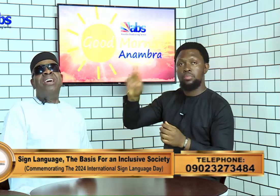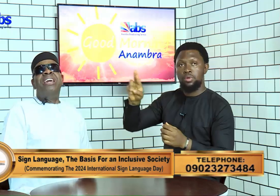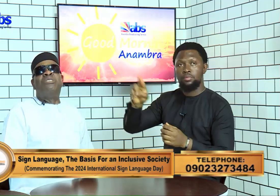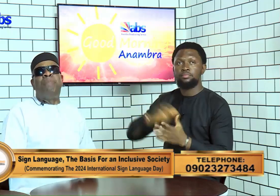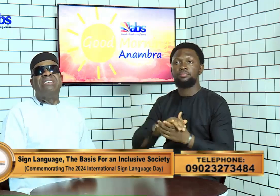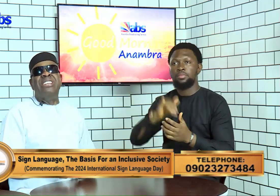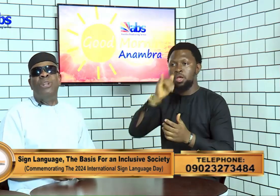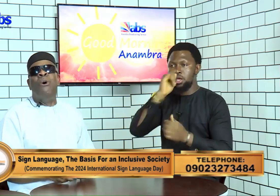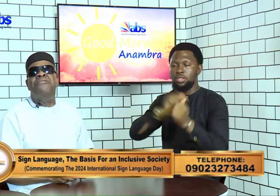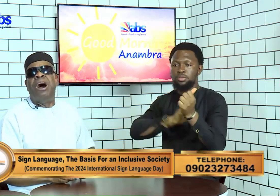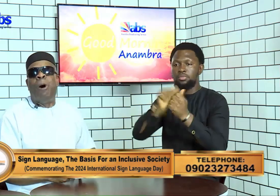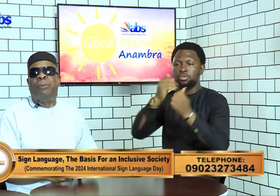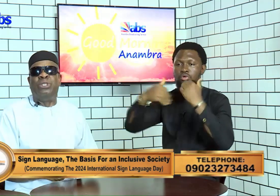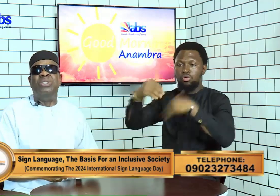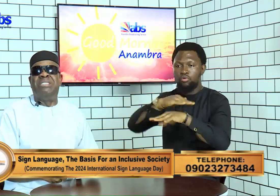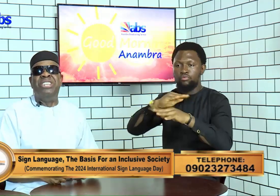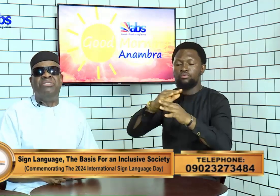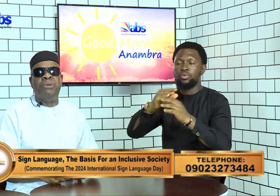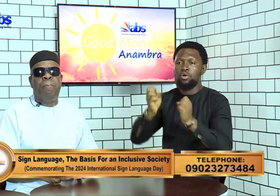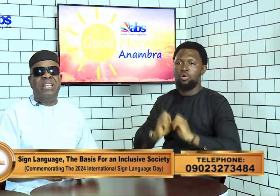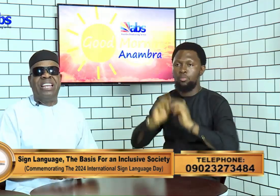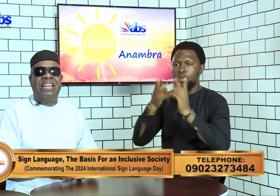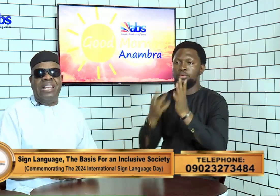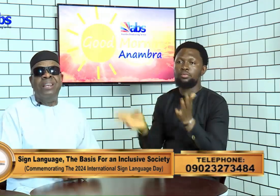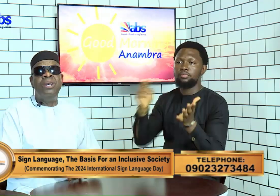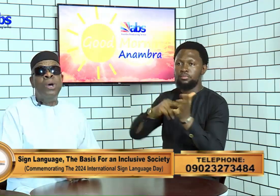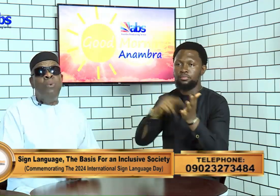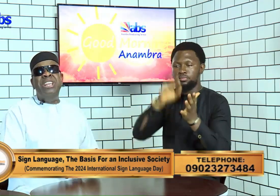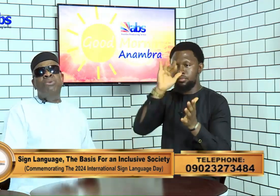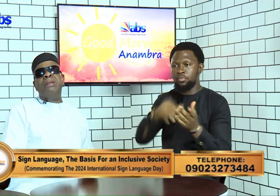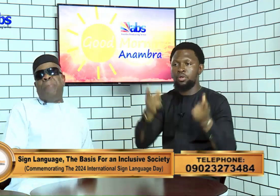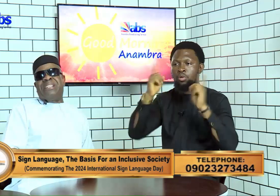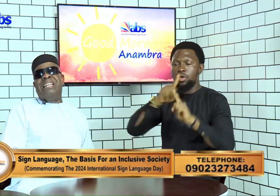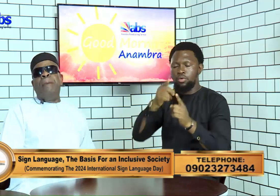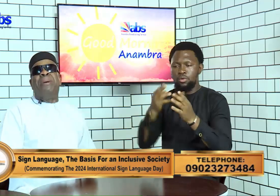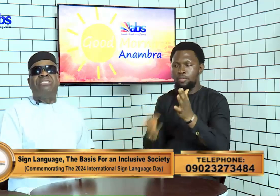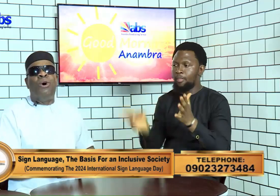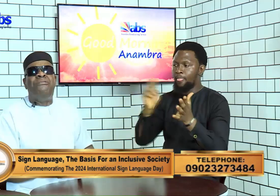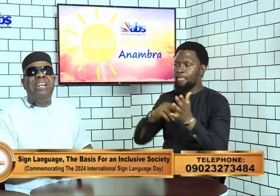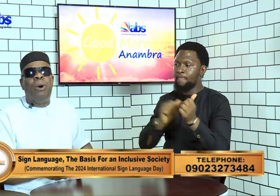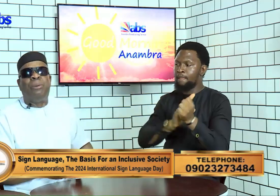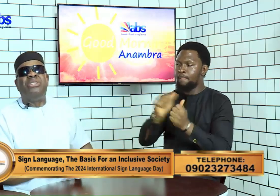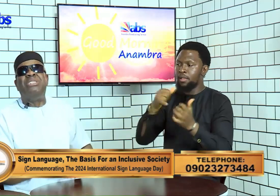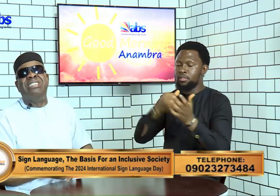P-O-O-R, is passing over opportunities repeatedly. When you repeatedly